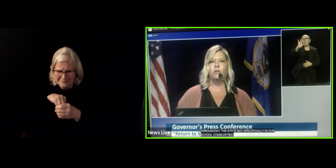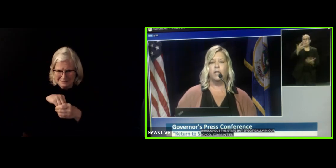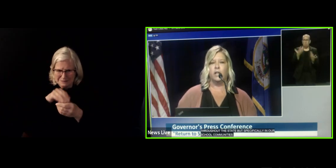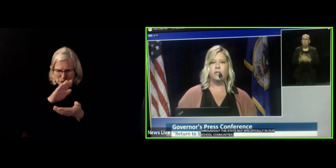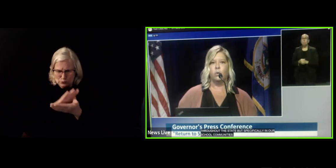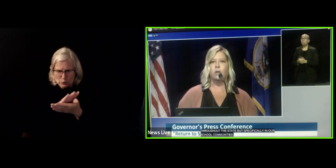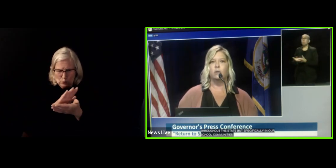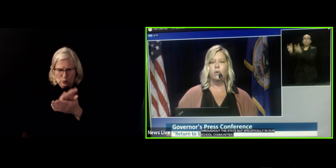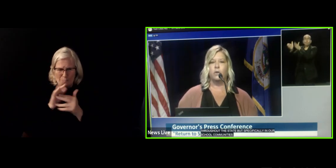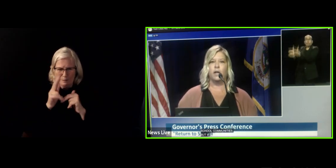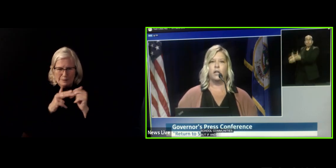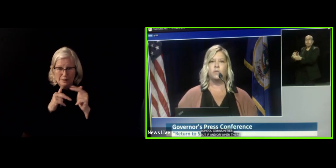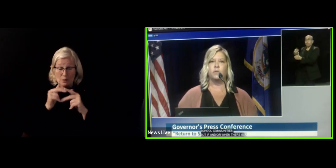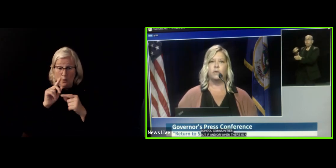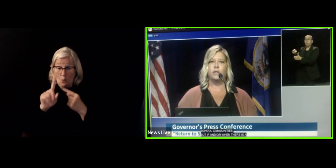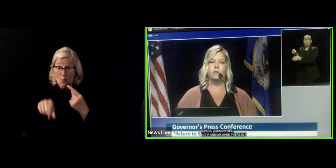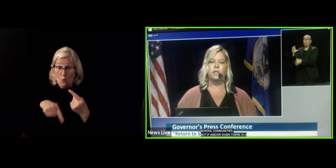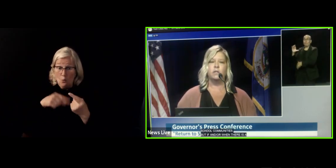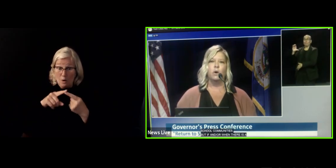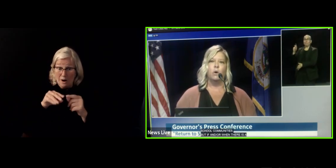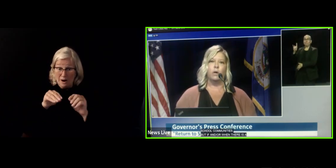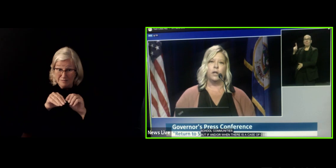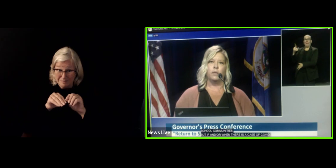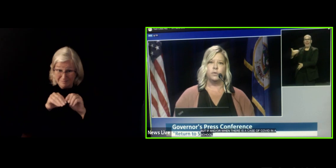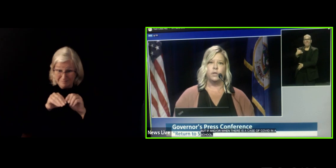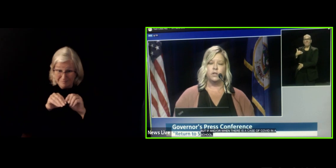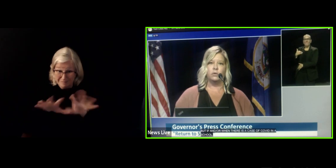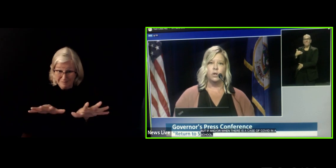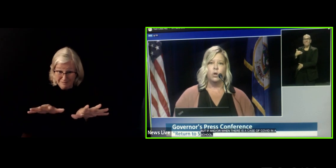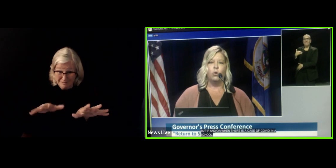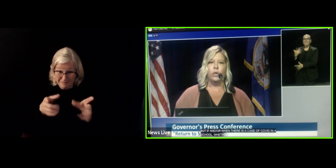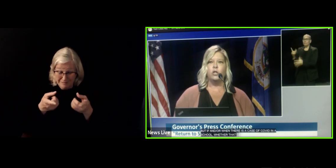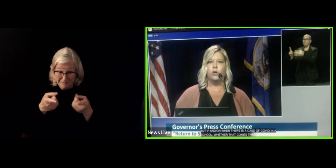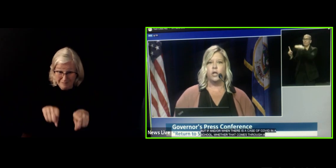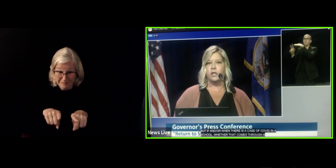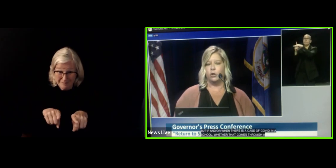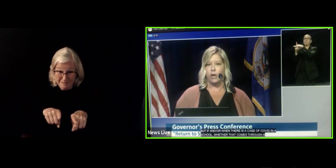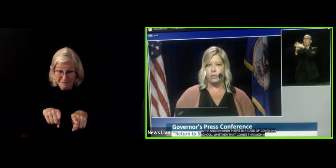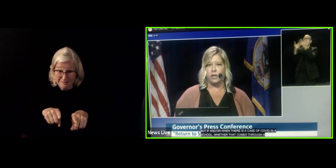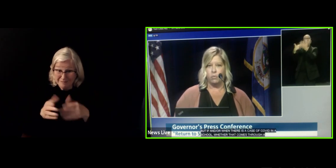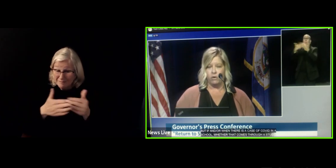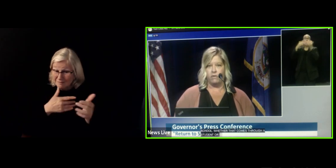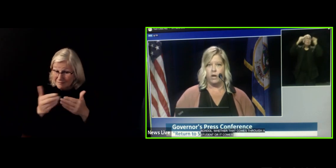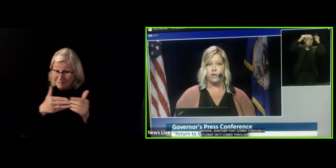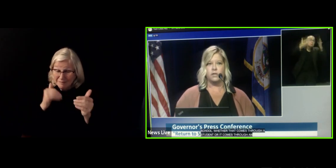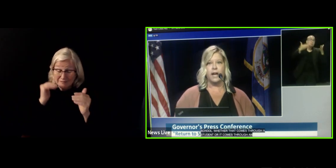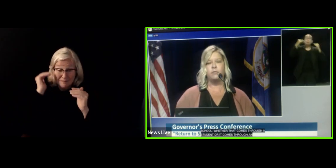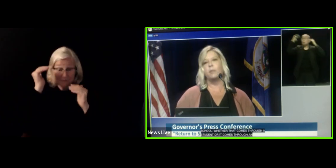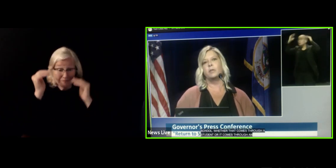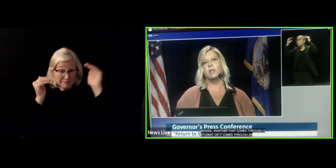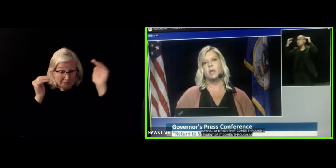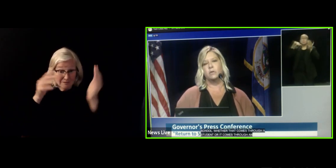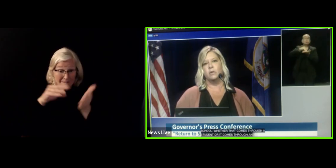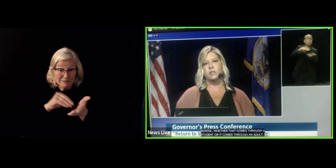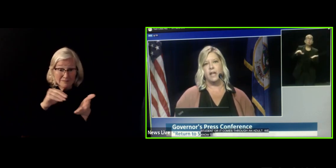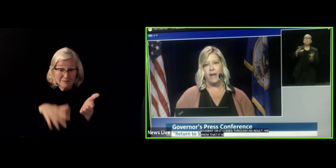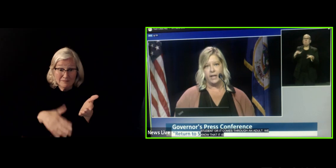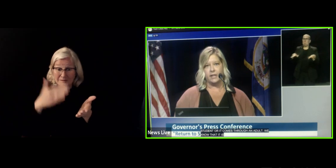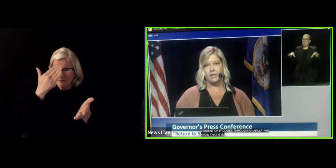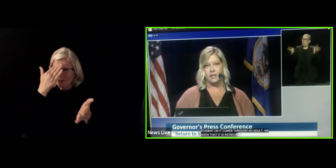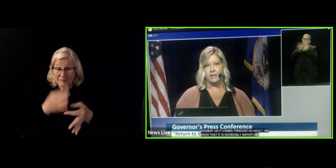COVID in a school, whether that comes through a student or it comes through an adult, we know that it is incredibly important for our staff members and our students